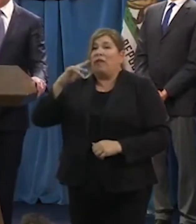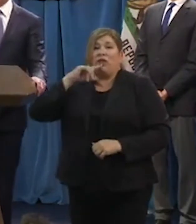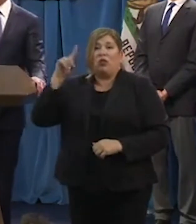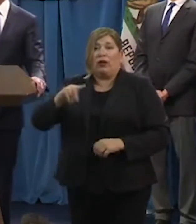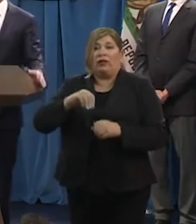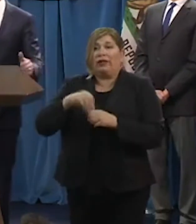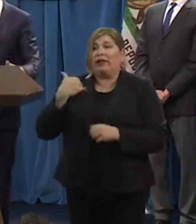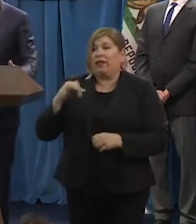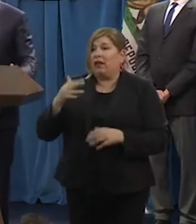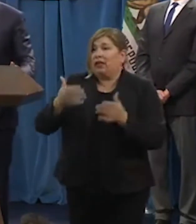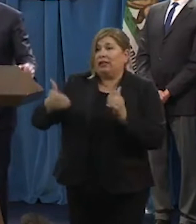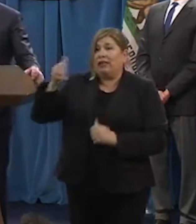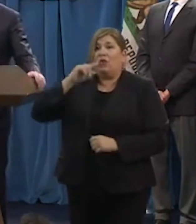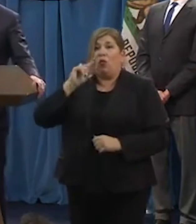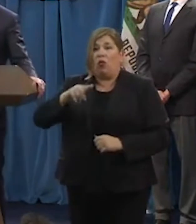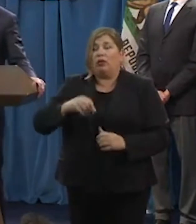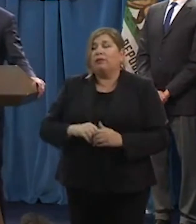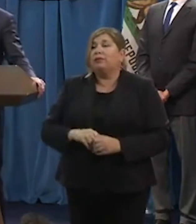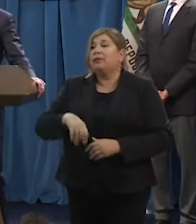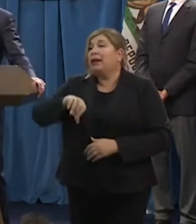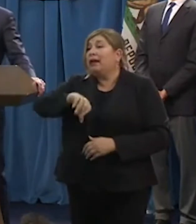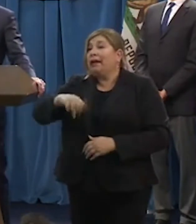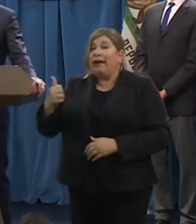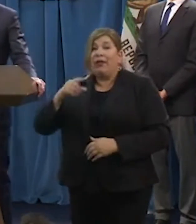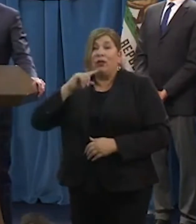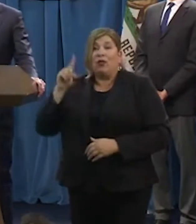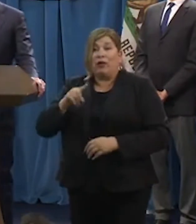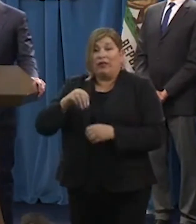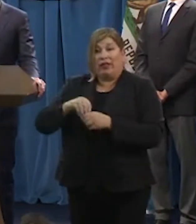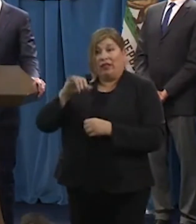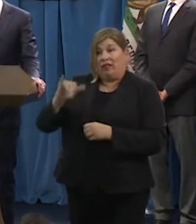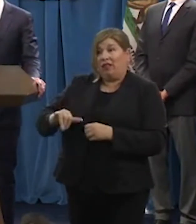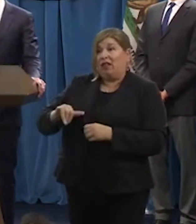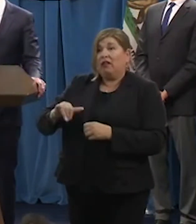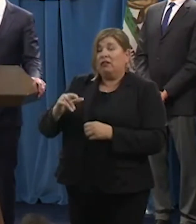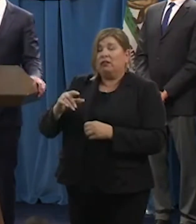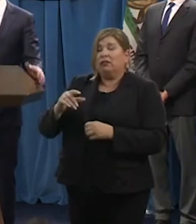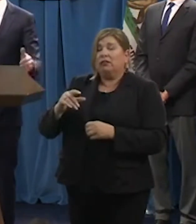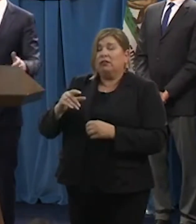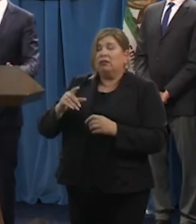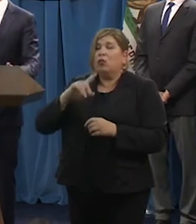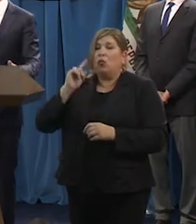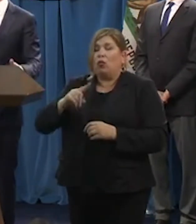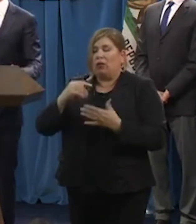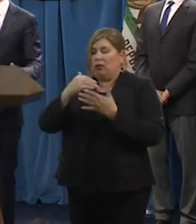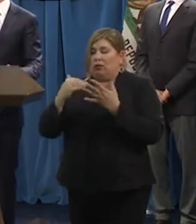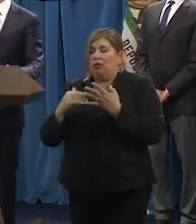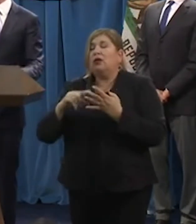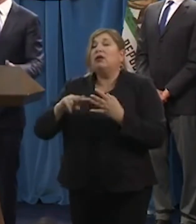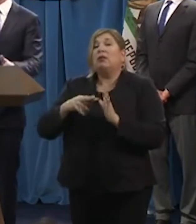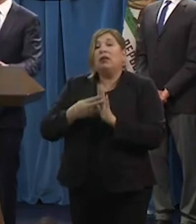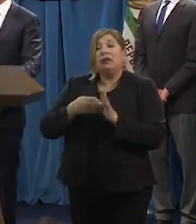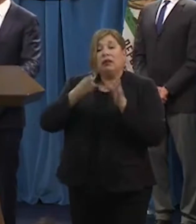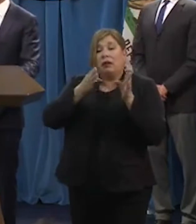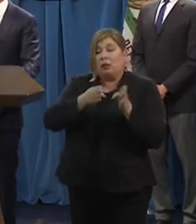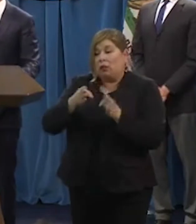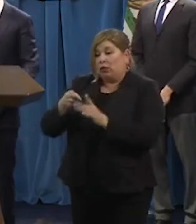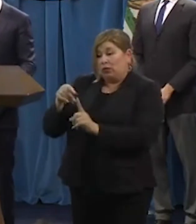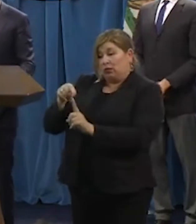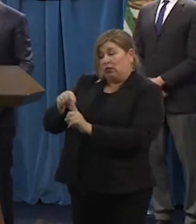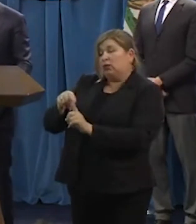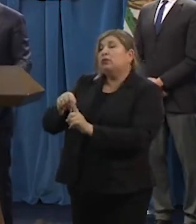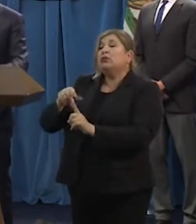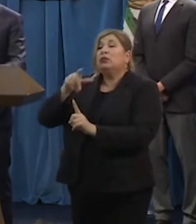executive order. Another directive in the executive order allows for the ability for individuals that are impacted